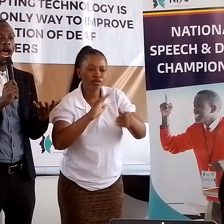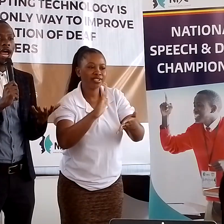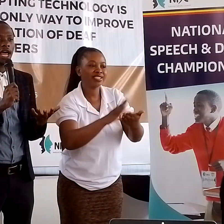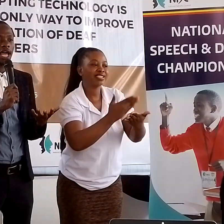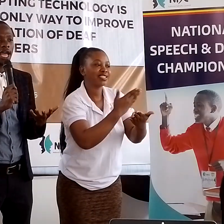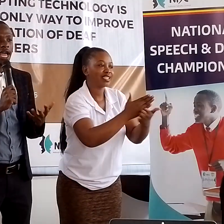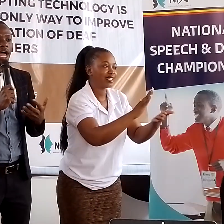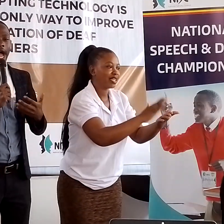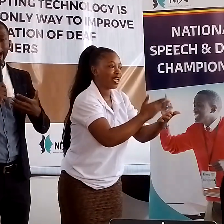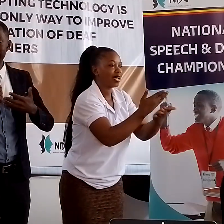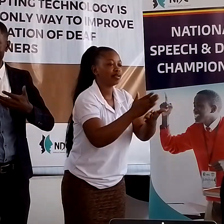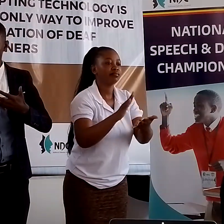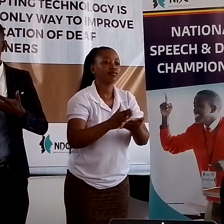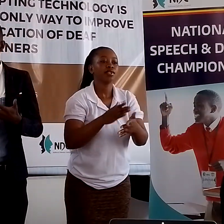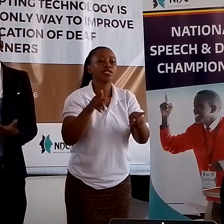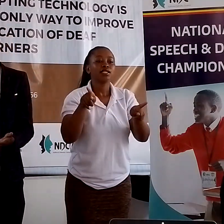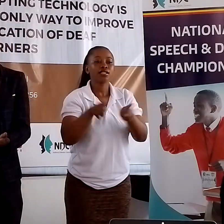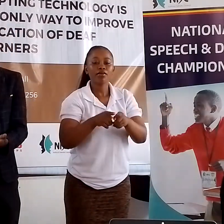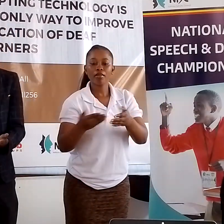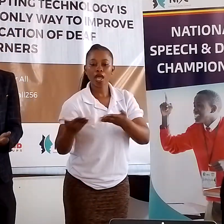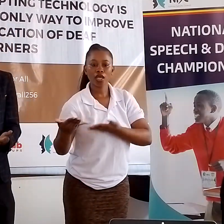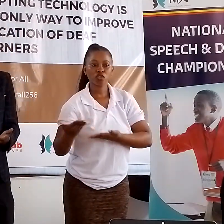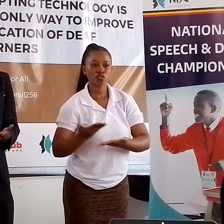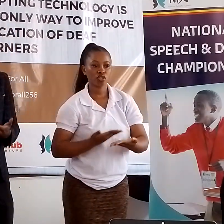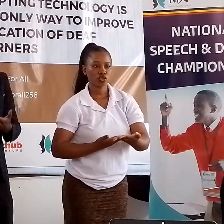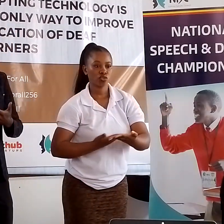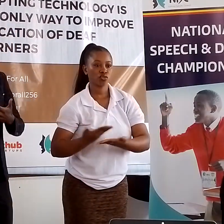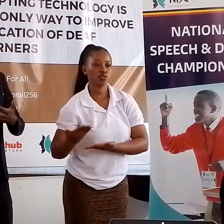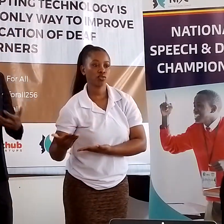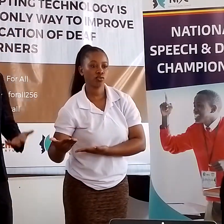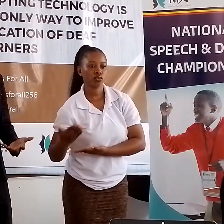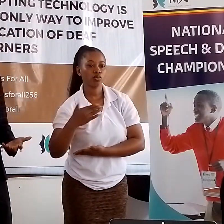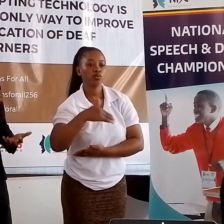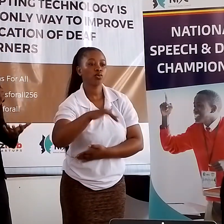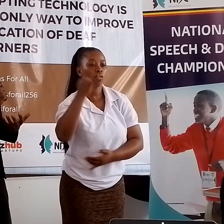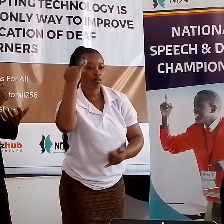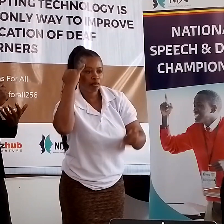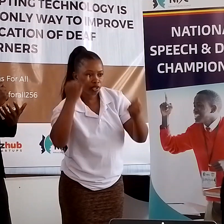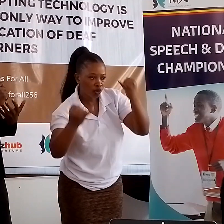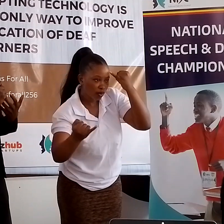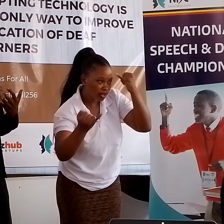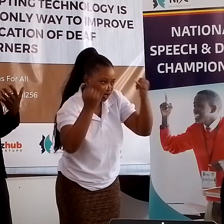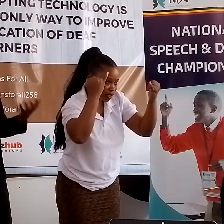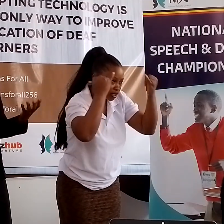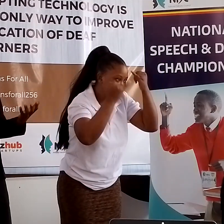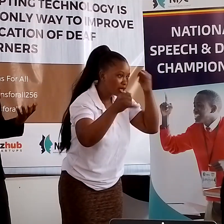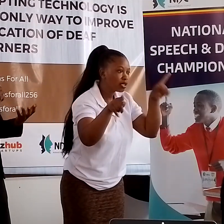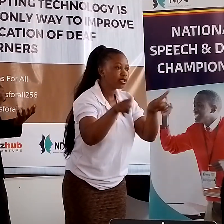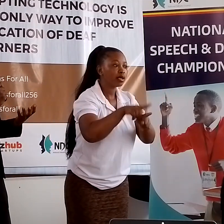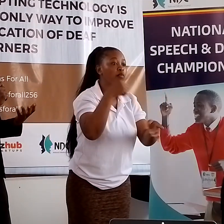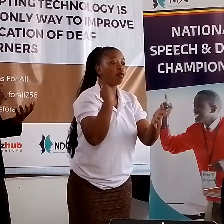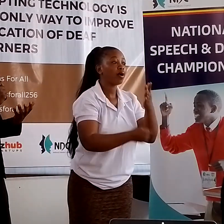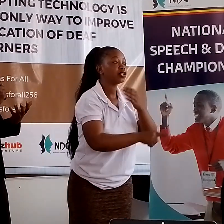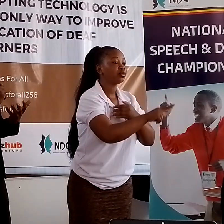share and exchange your opinion and what you